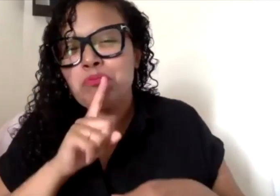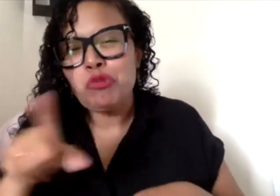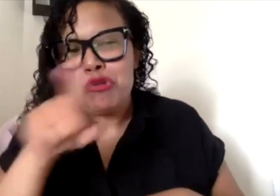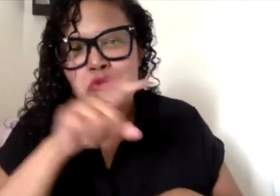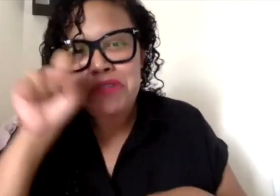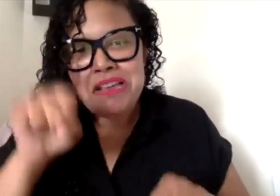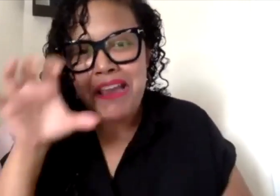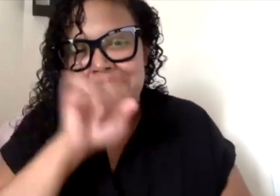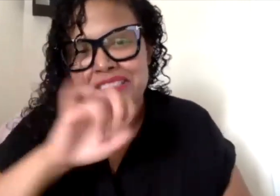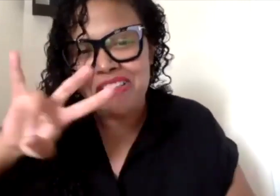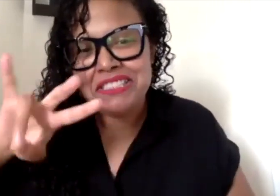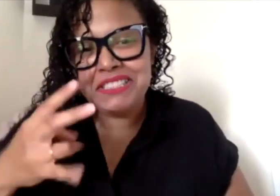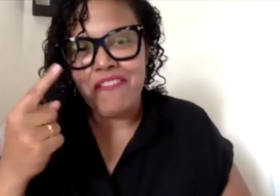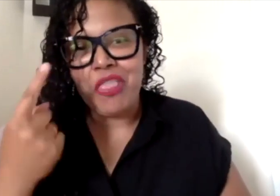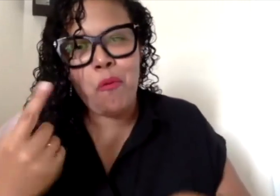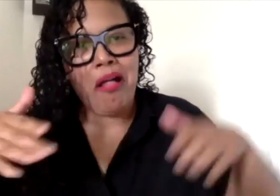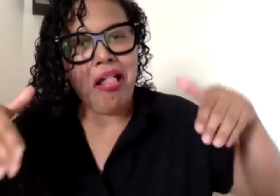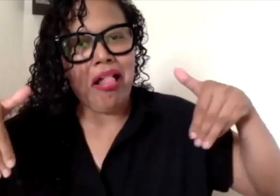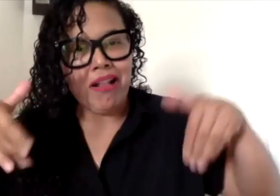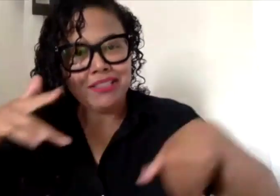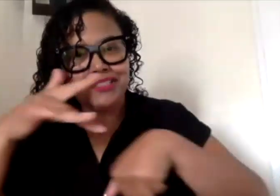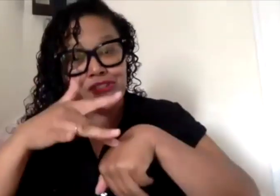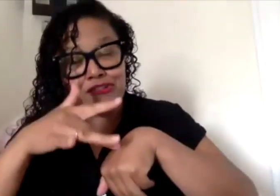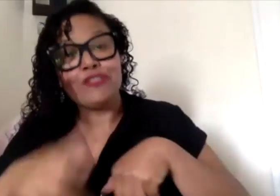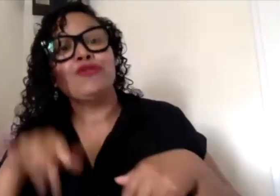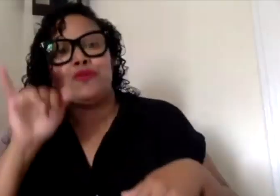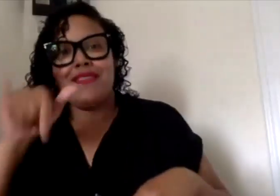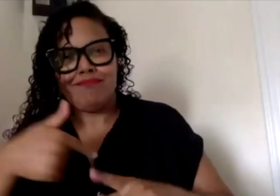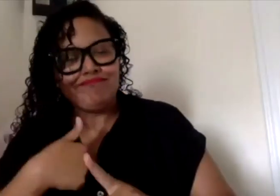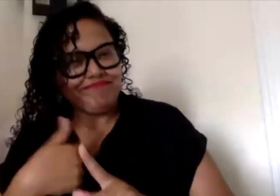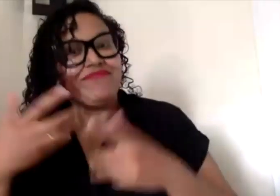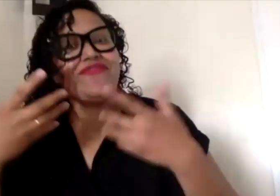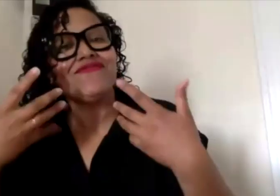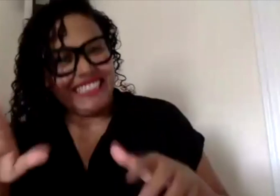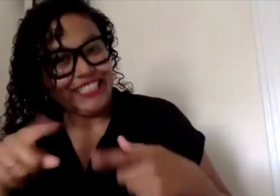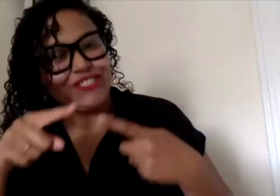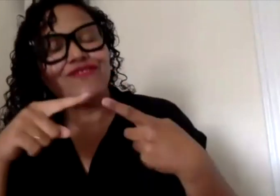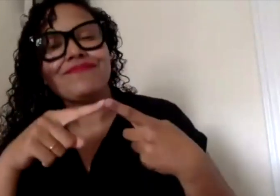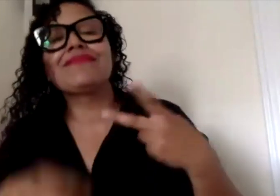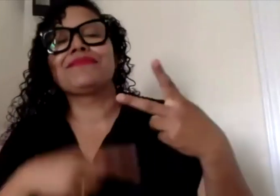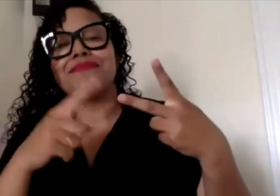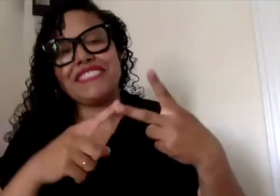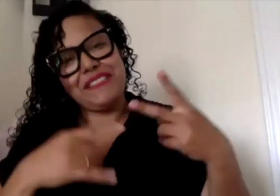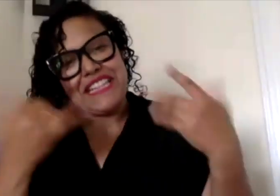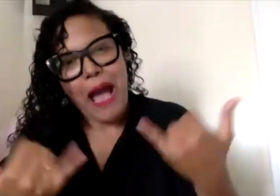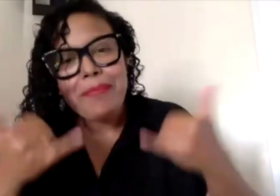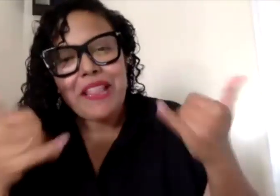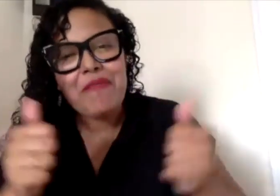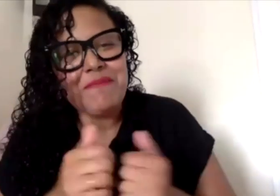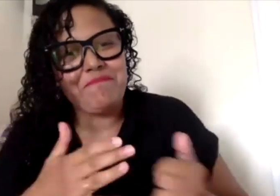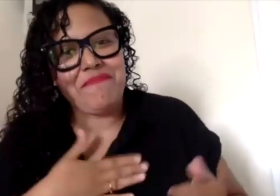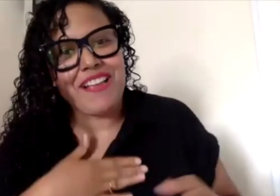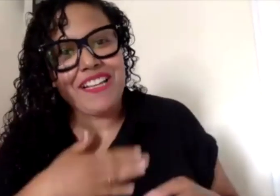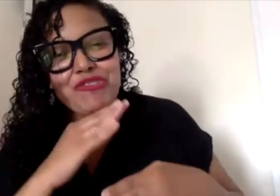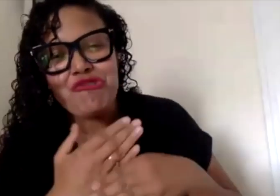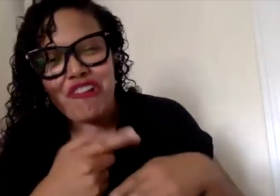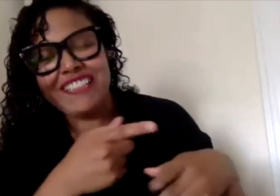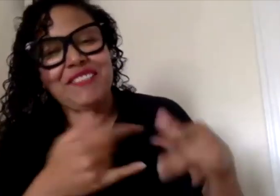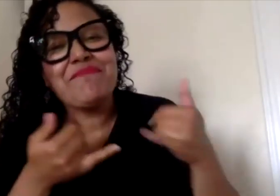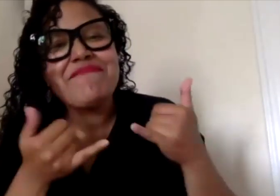continents. And I'm sure you could guess which is the seventh one I haven't visited yet.